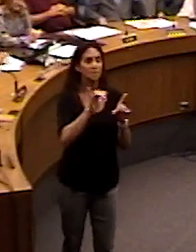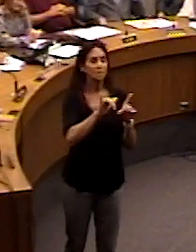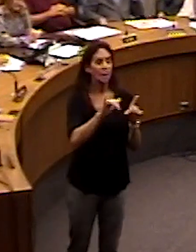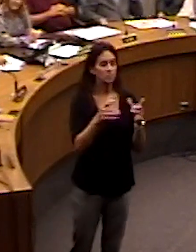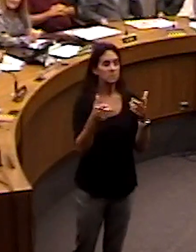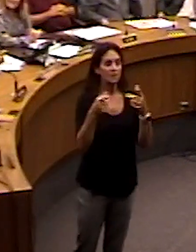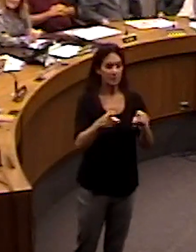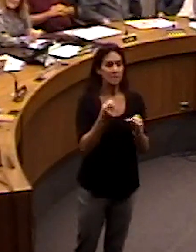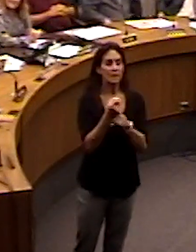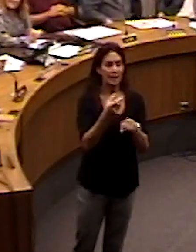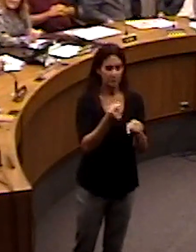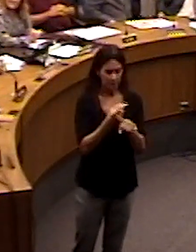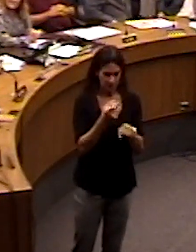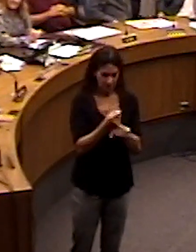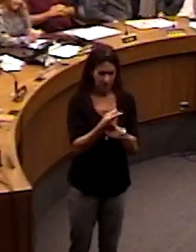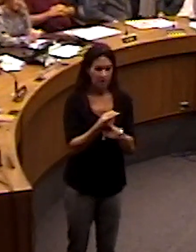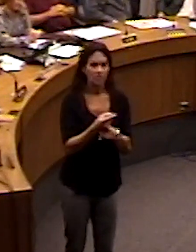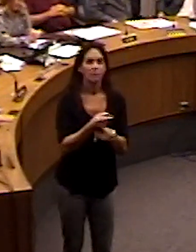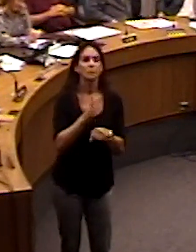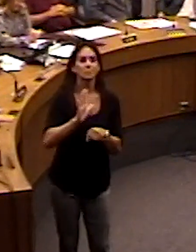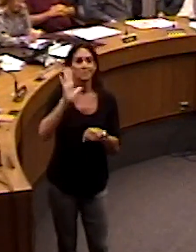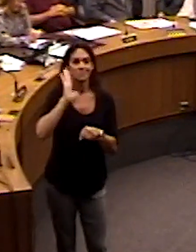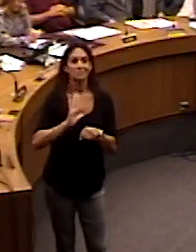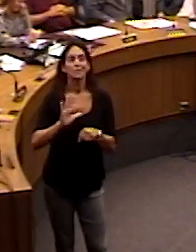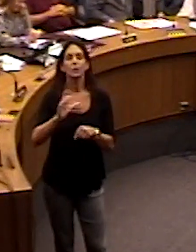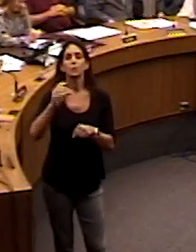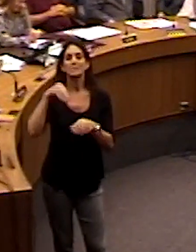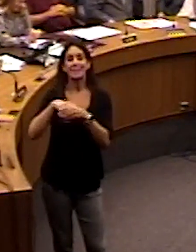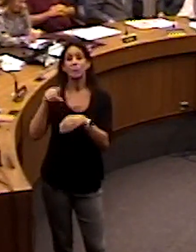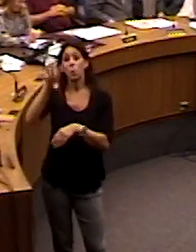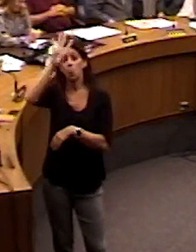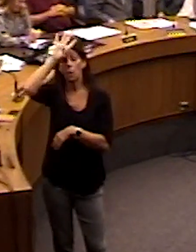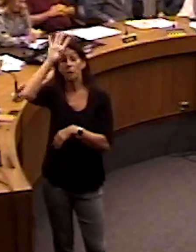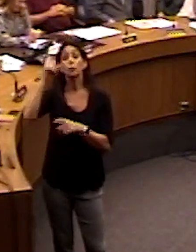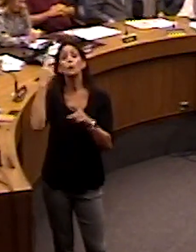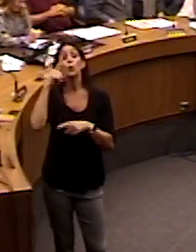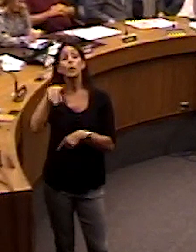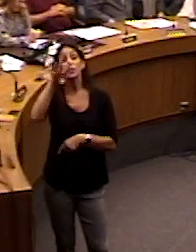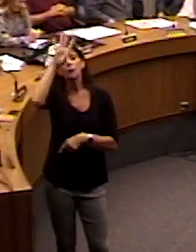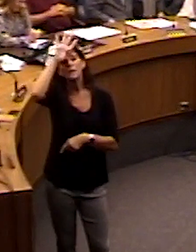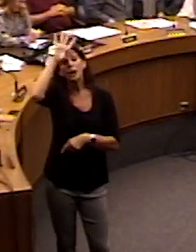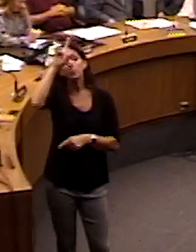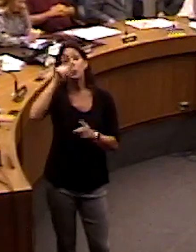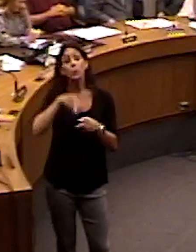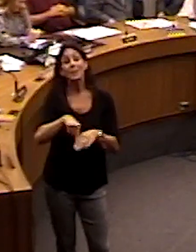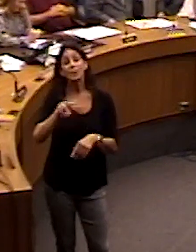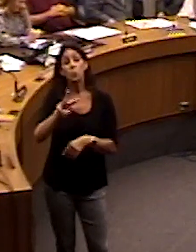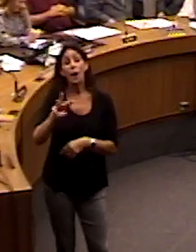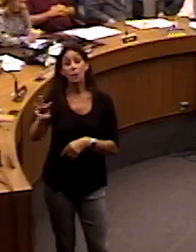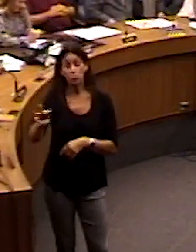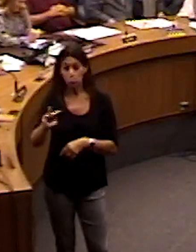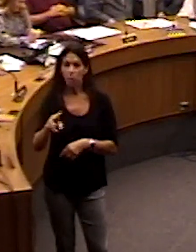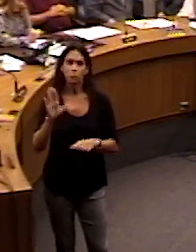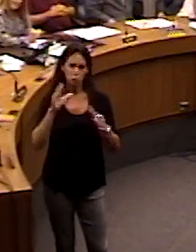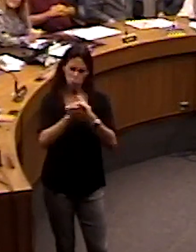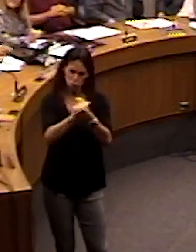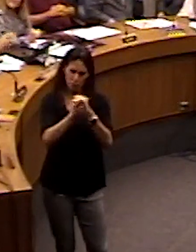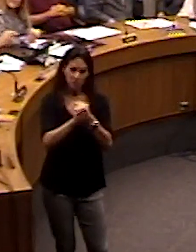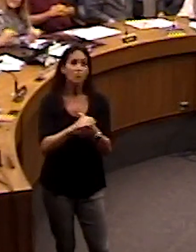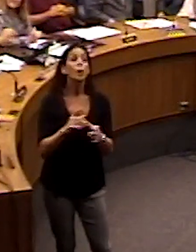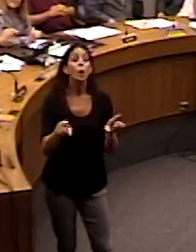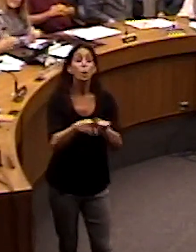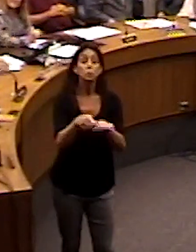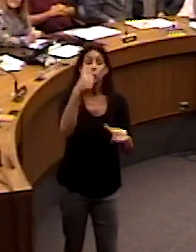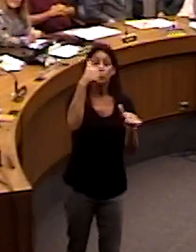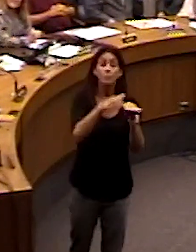going way back. It's in Wildwood. So to our firemen that went down there for the five companies, congratulations. Also, to remind everybody, as you